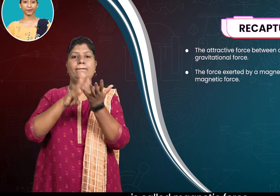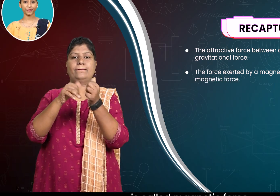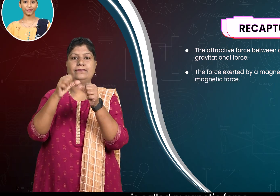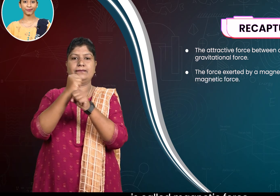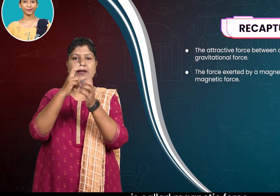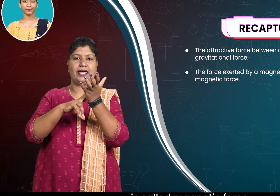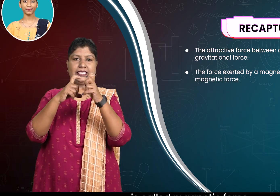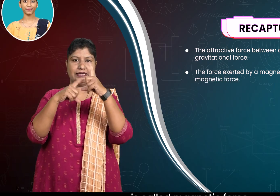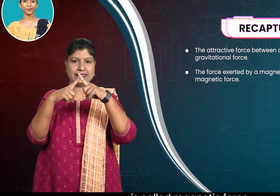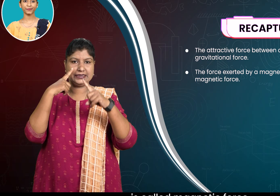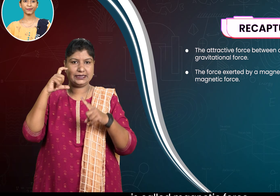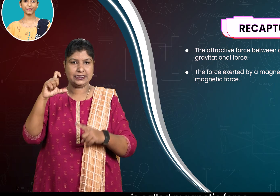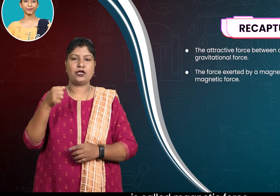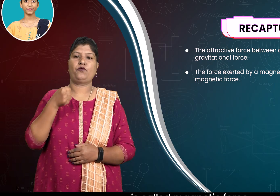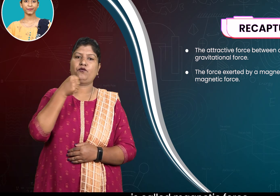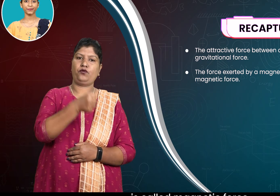force.